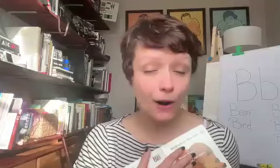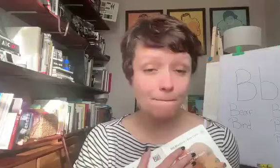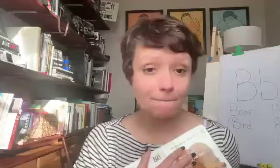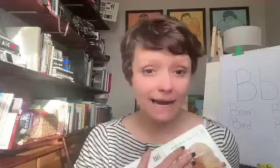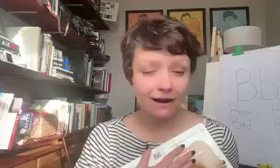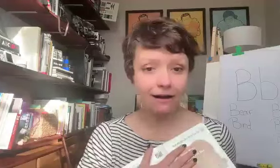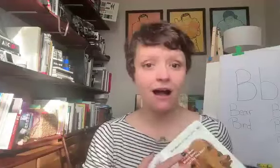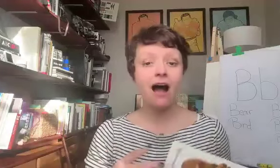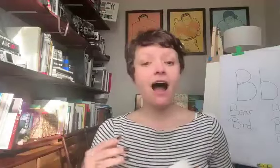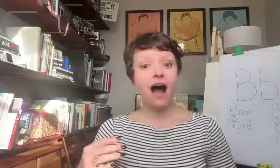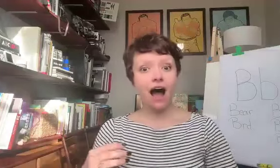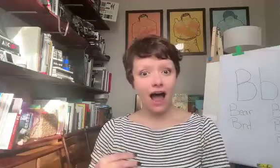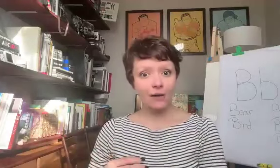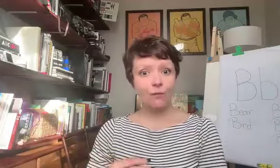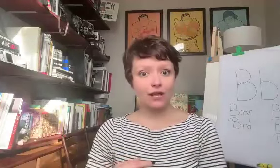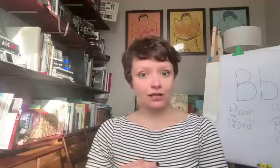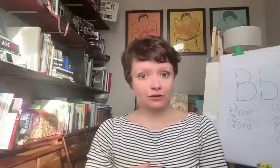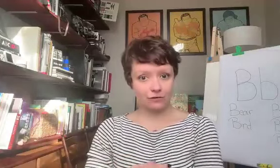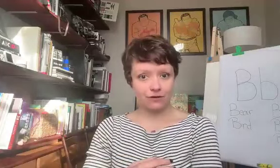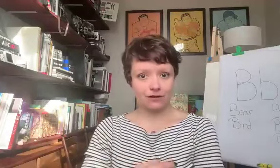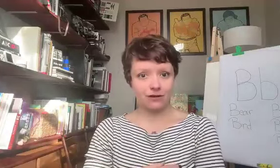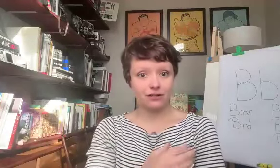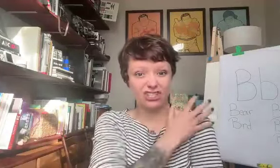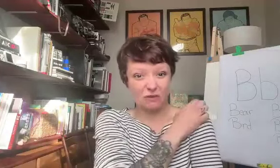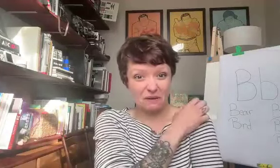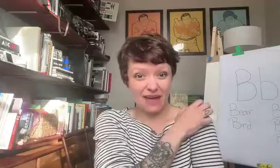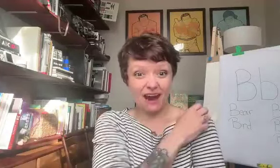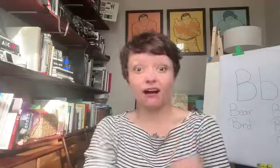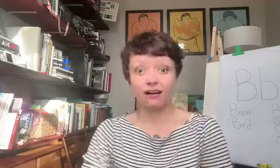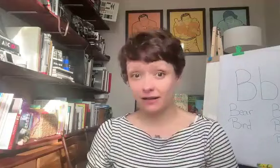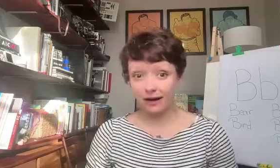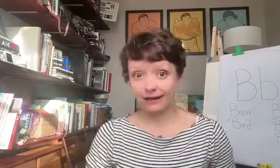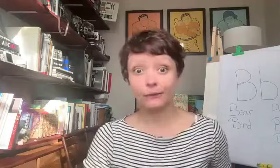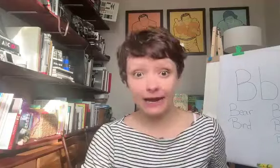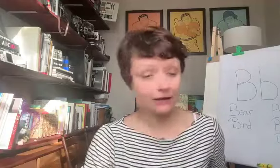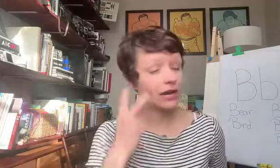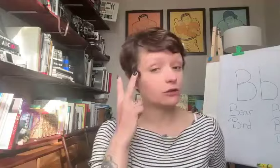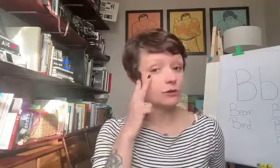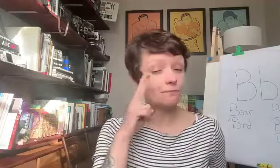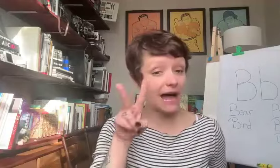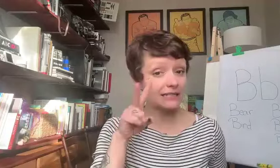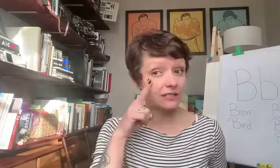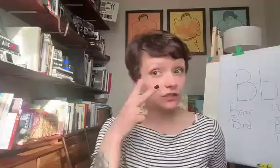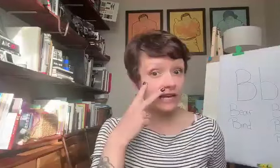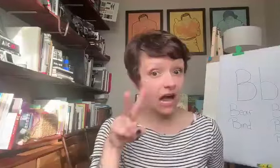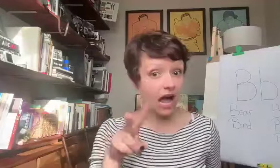word bear, I want you to show me bear. All right, ready? You gotta use your best looking